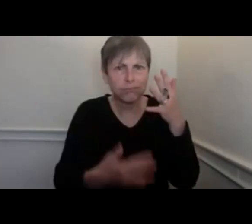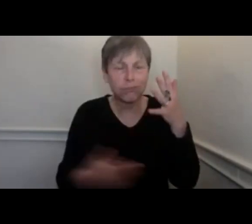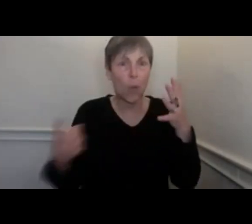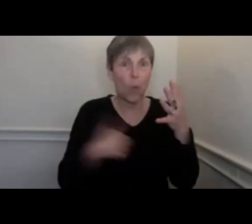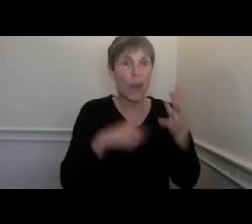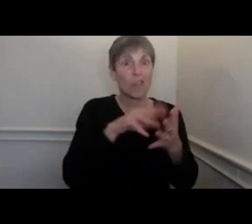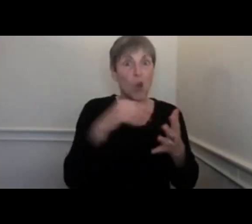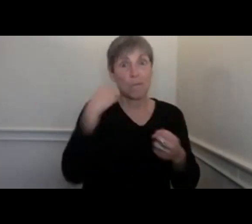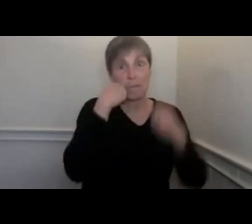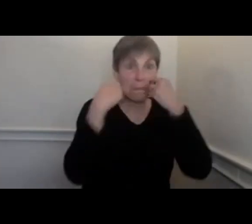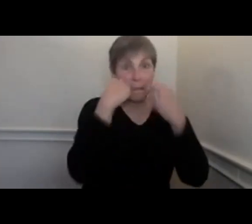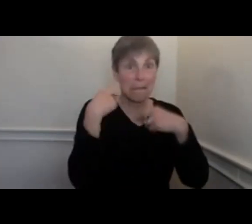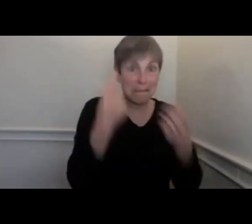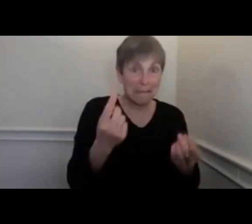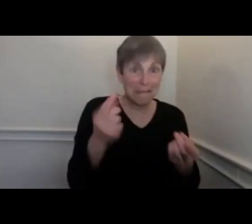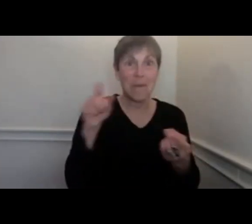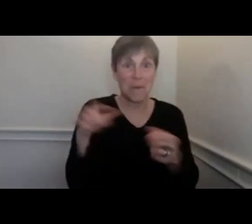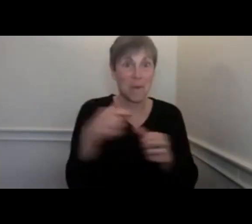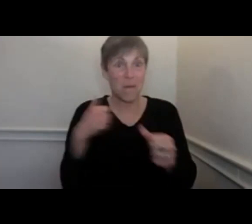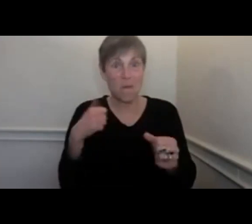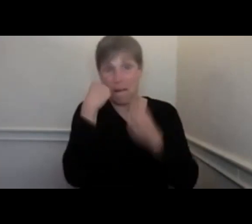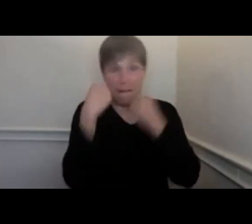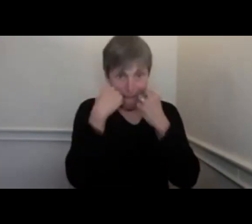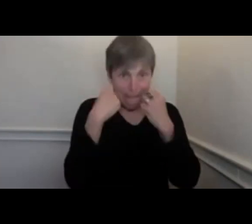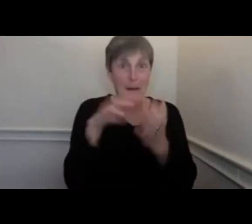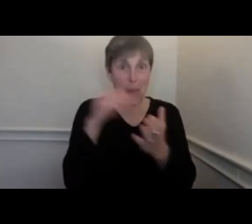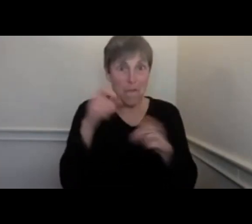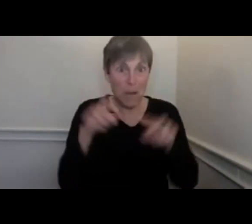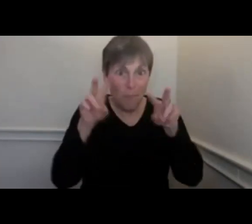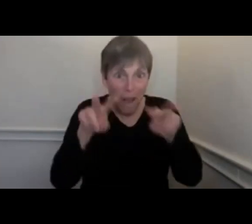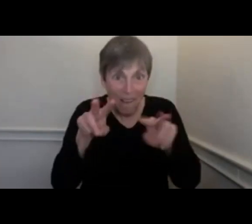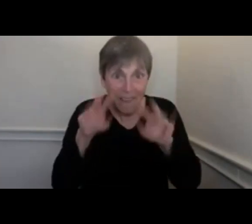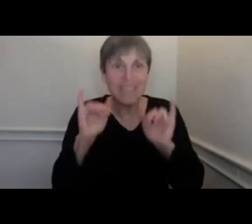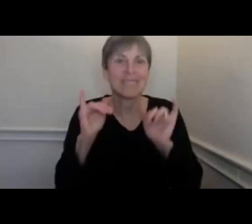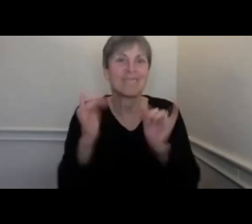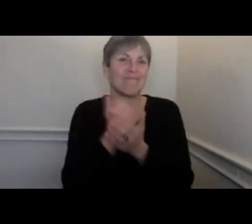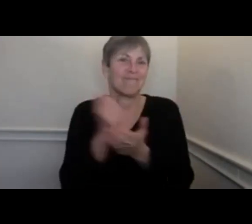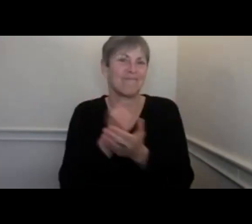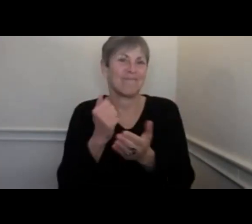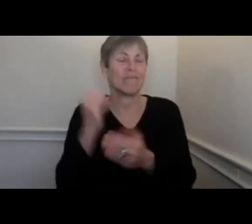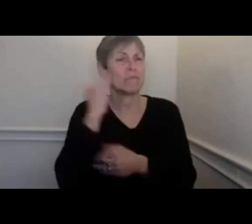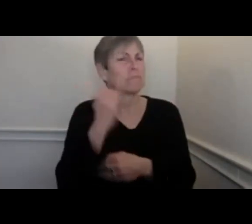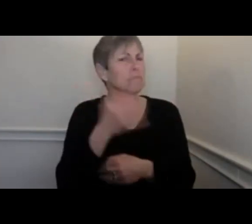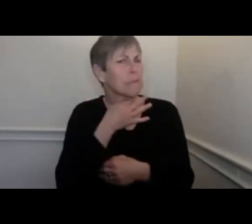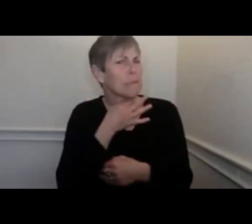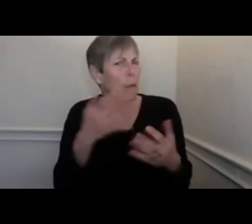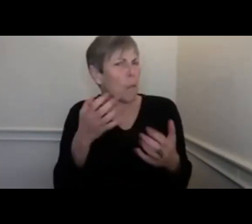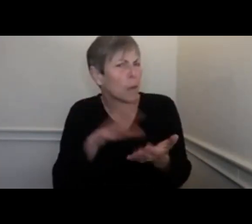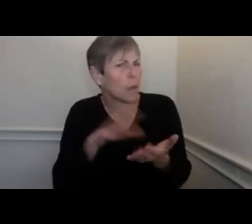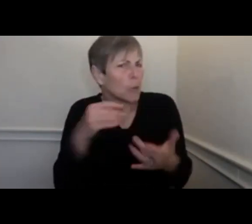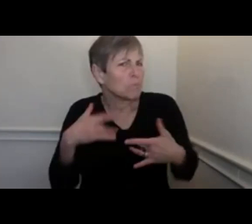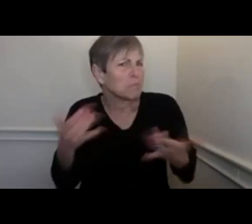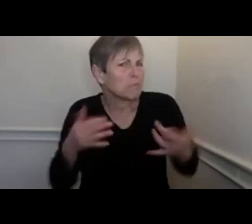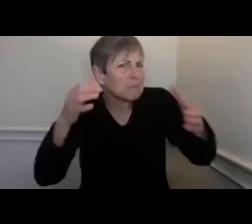hopefully you don't have to learn them the hard way. So if you're interested in container gardening, there is so much more to share, and